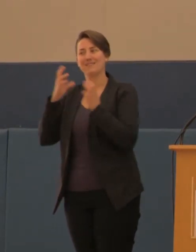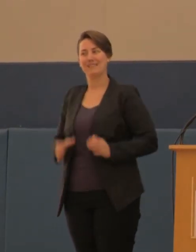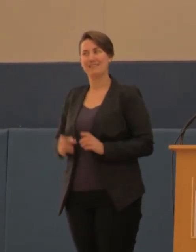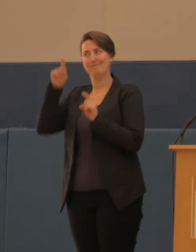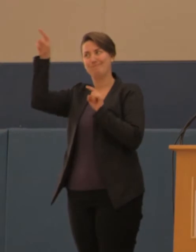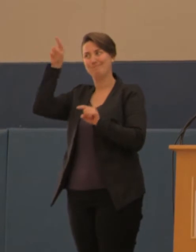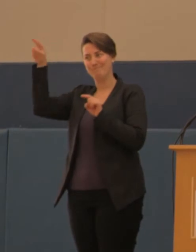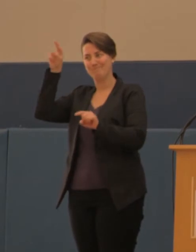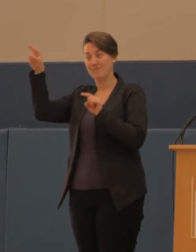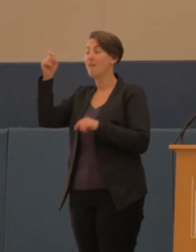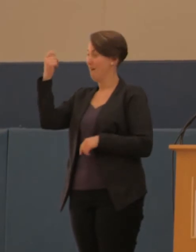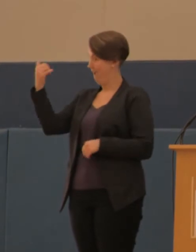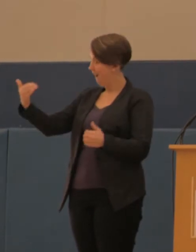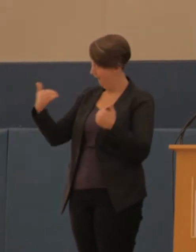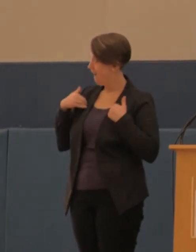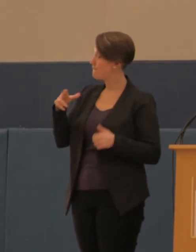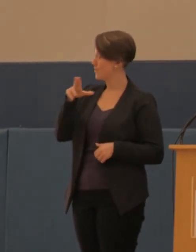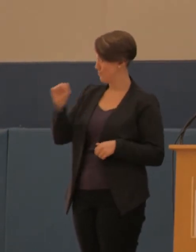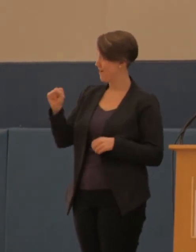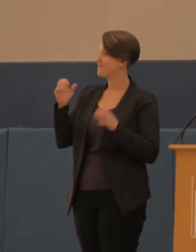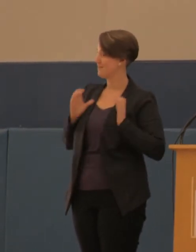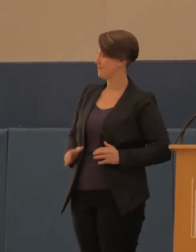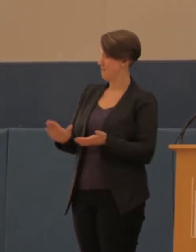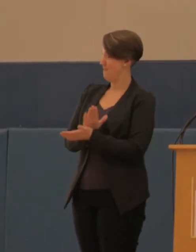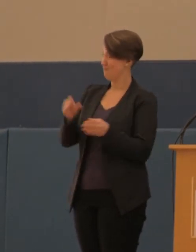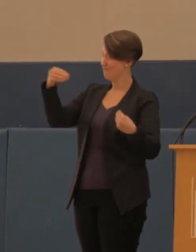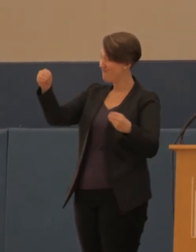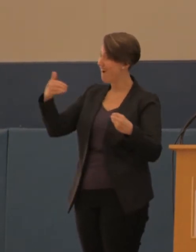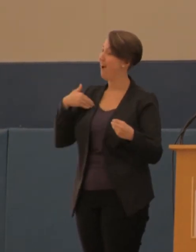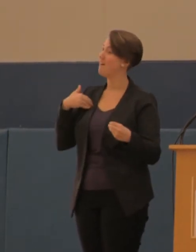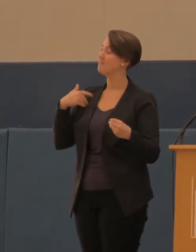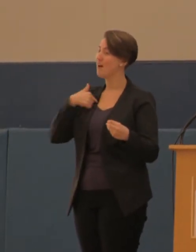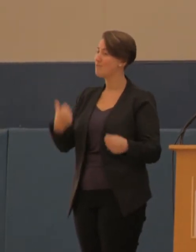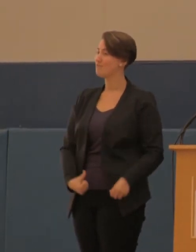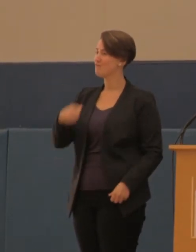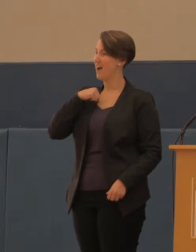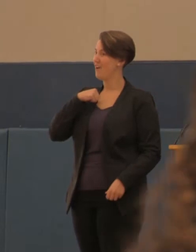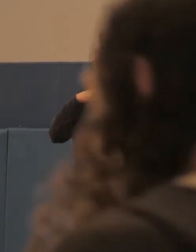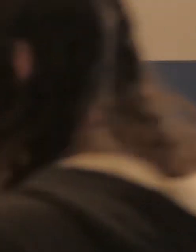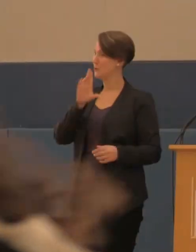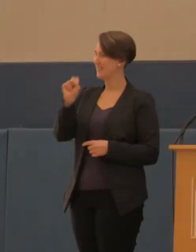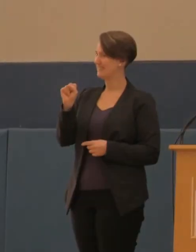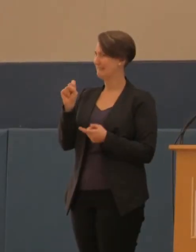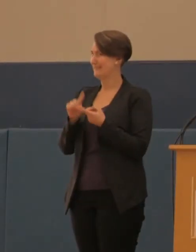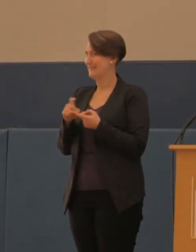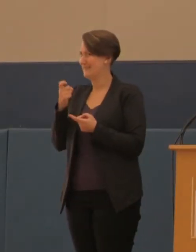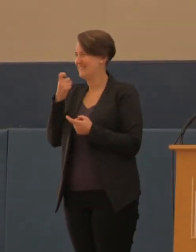have my U.S. citizenship papers. I'm proud to be a U.S. citizen until